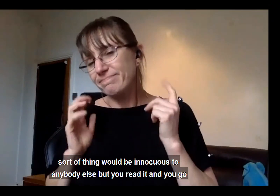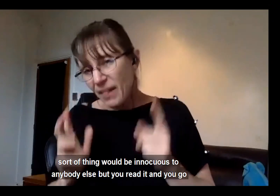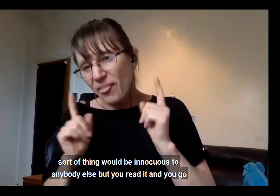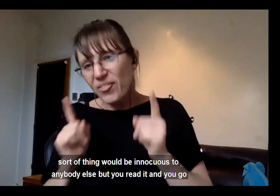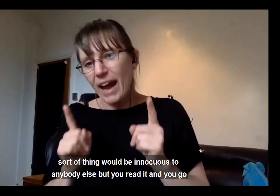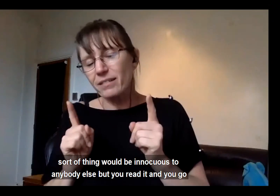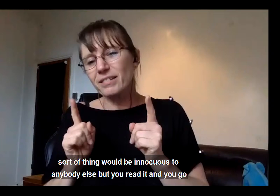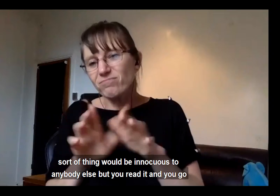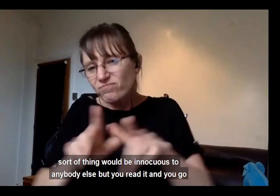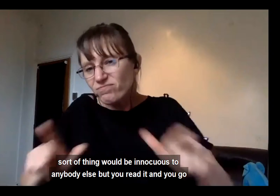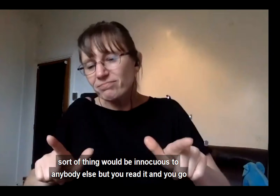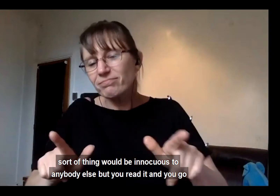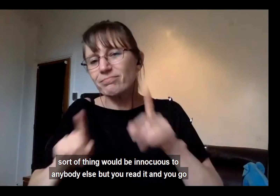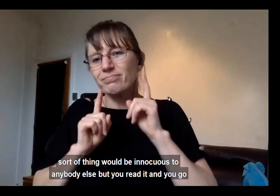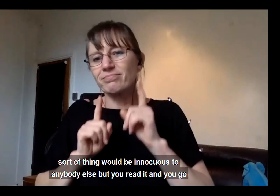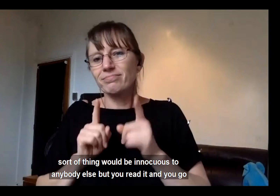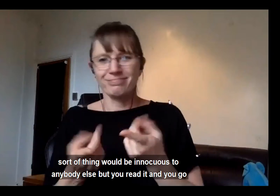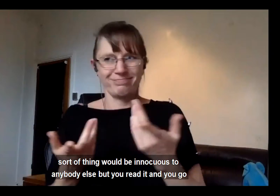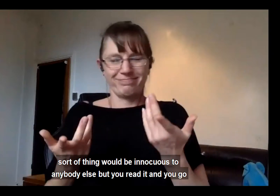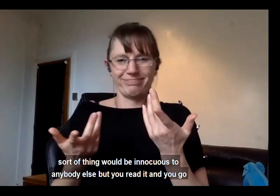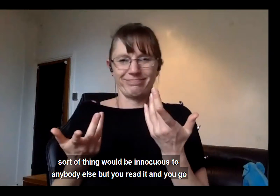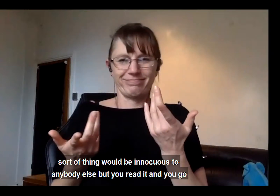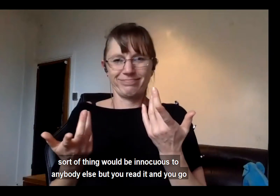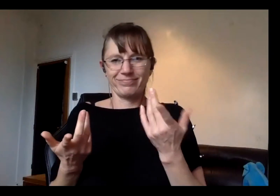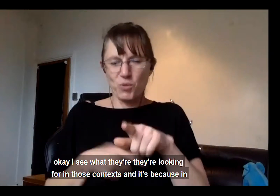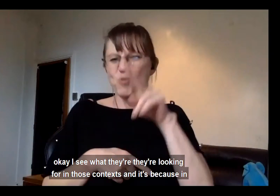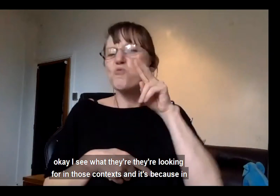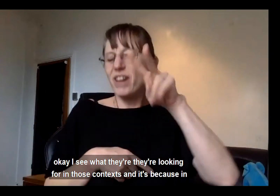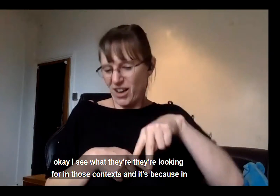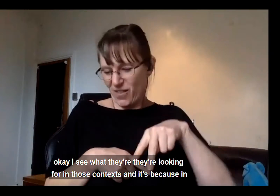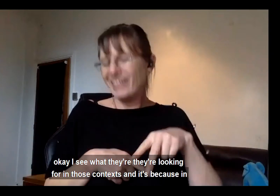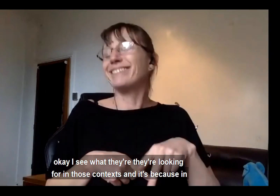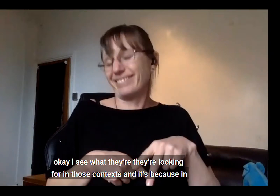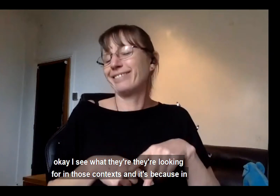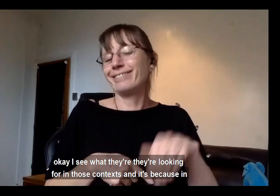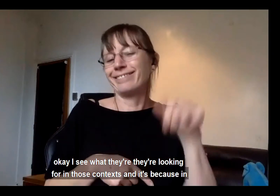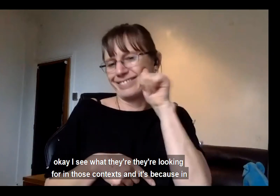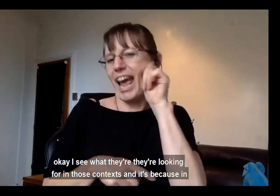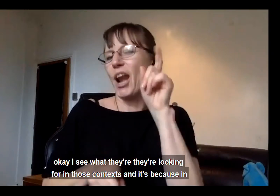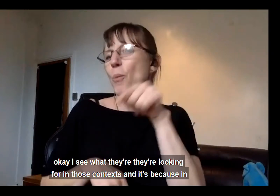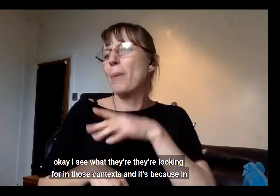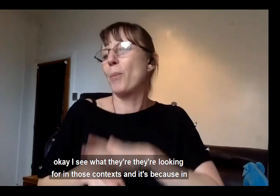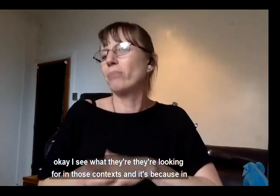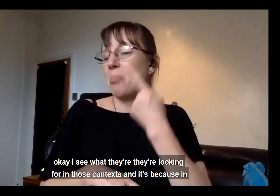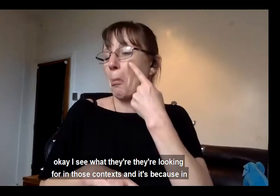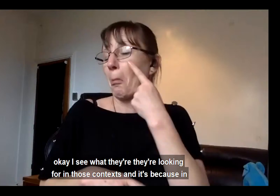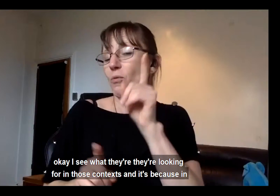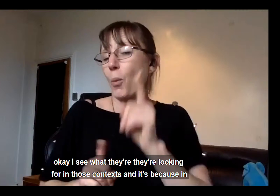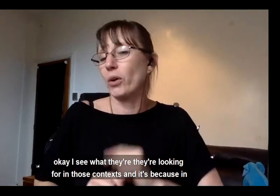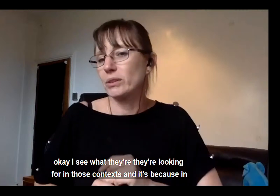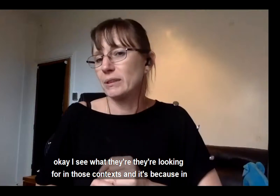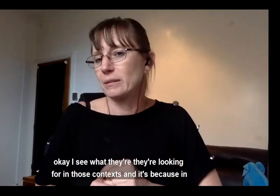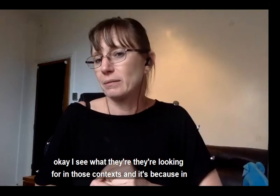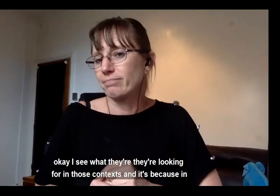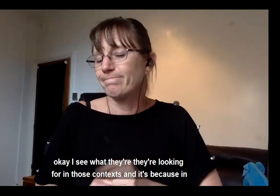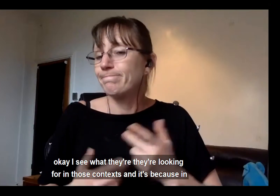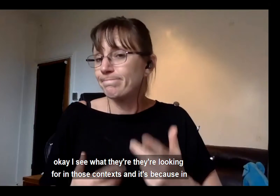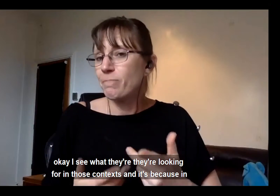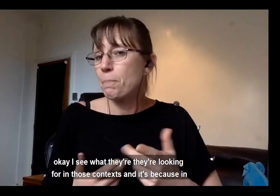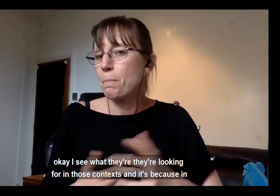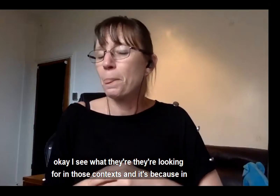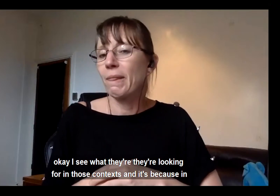of thing would be innocuous to anybody else, but you read it and you go, okay, I see what they're looking for in those contexts.